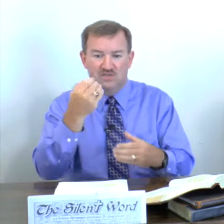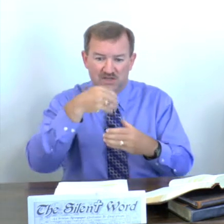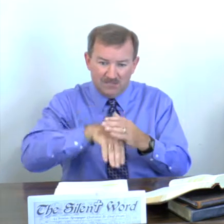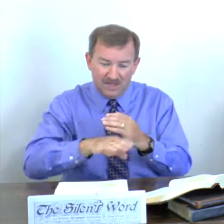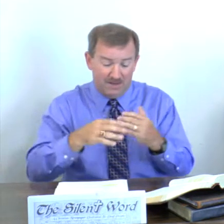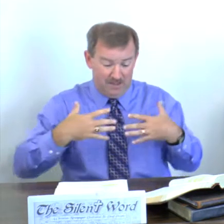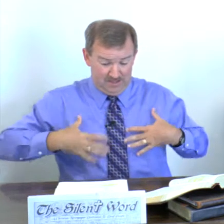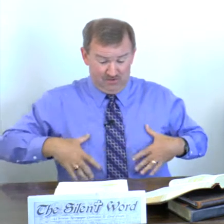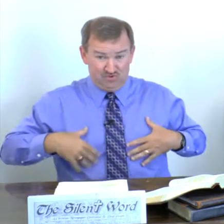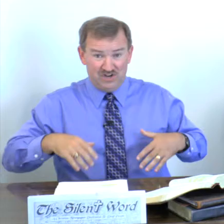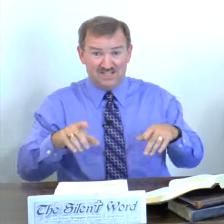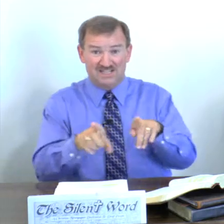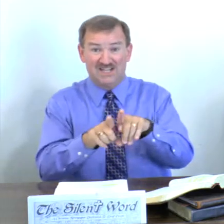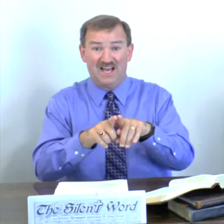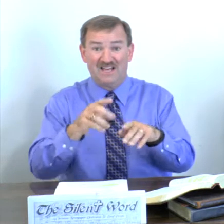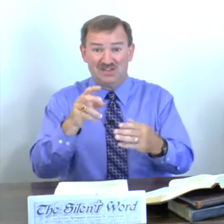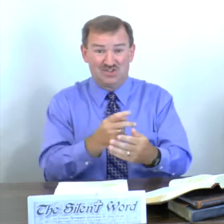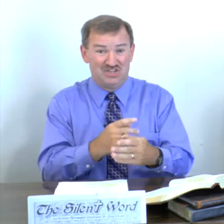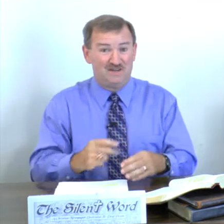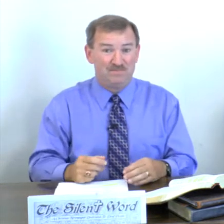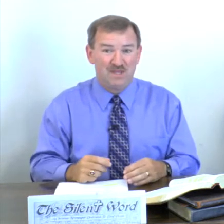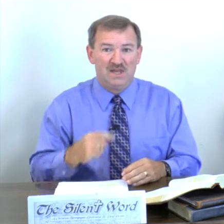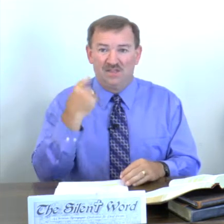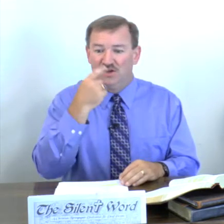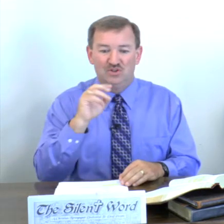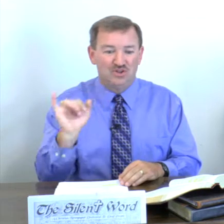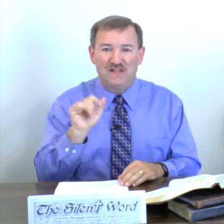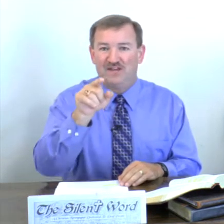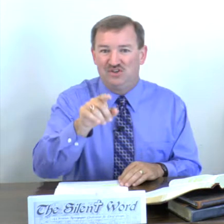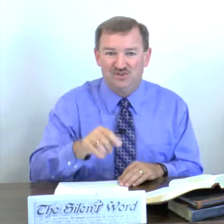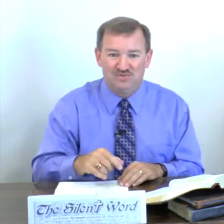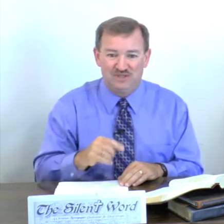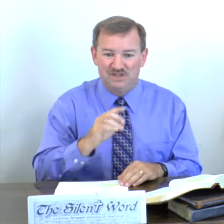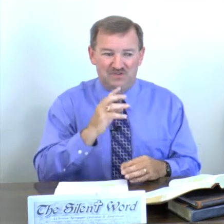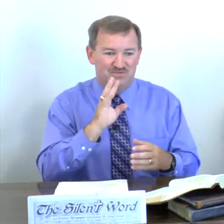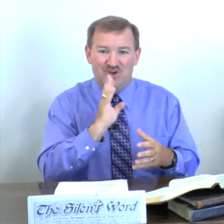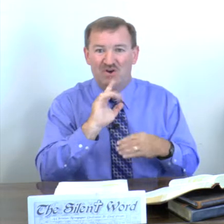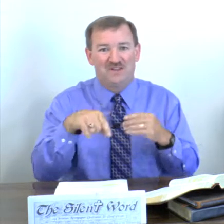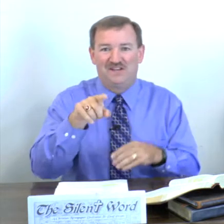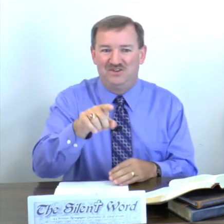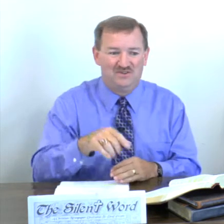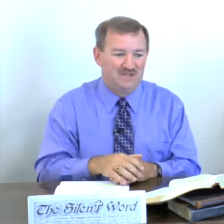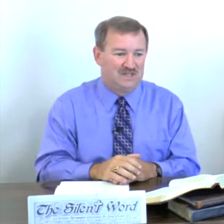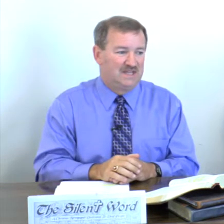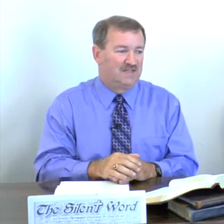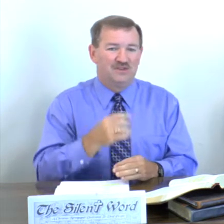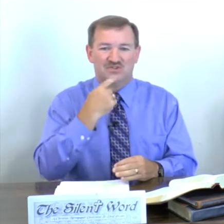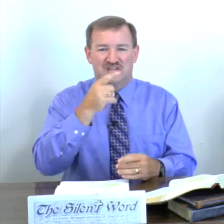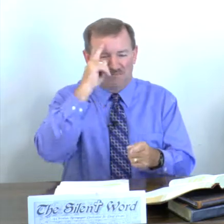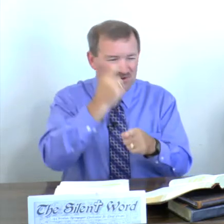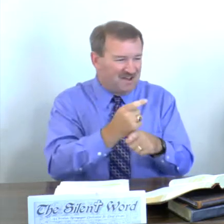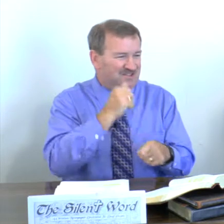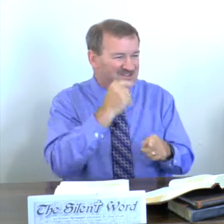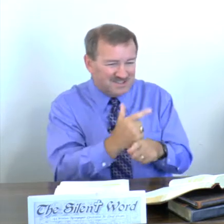to come in. They'll dress like sheep. They'll look like you. They'll talk like you. They'll say, brother,